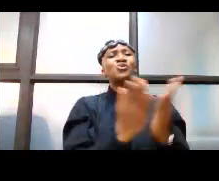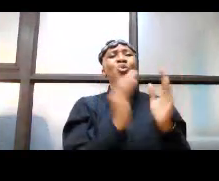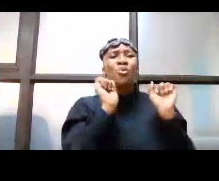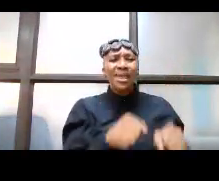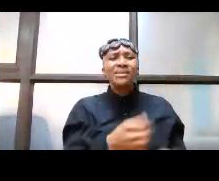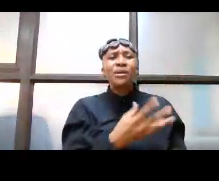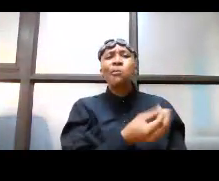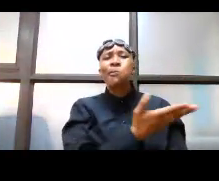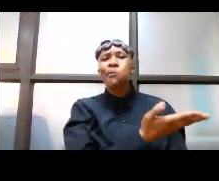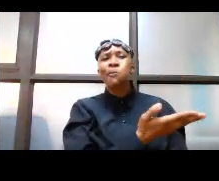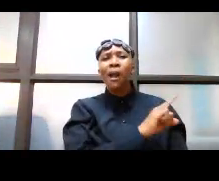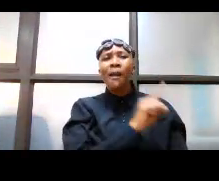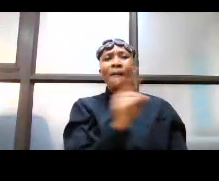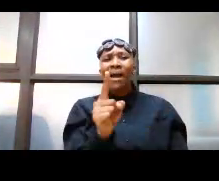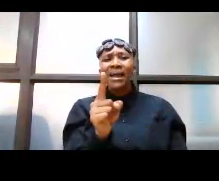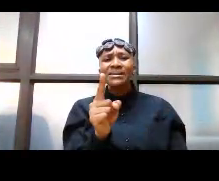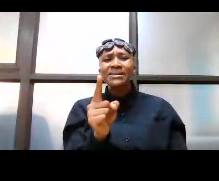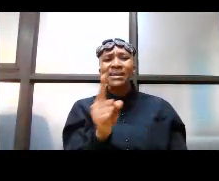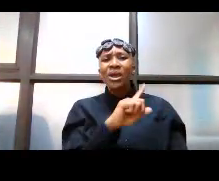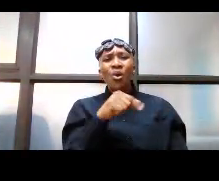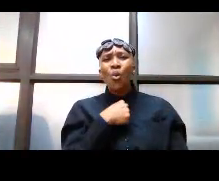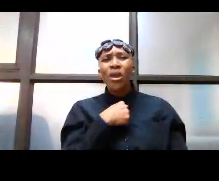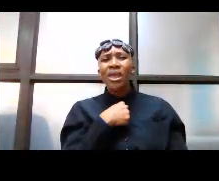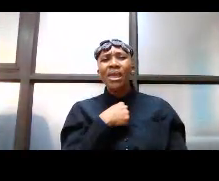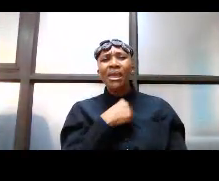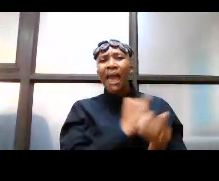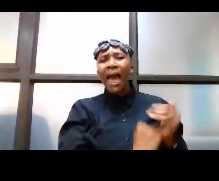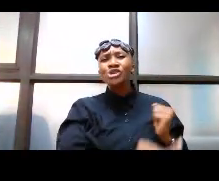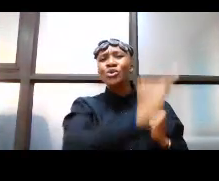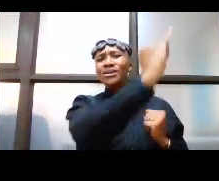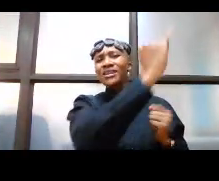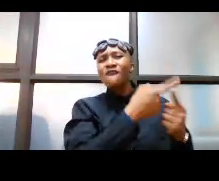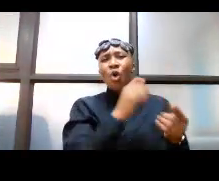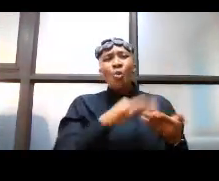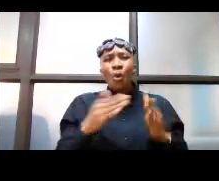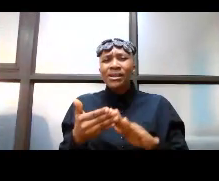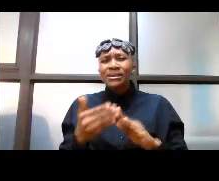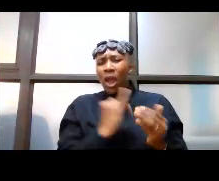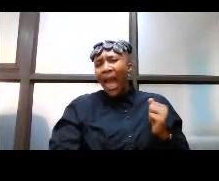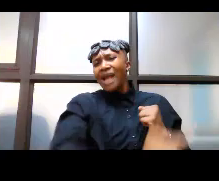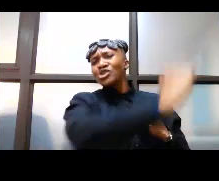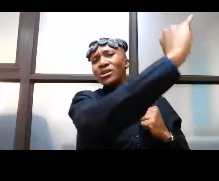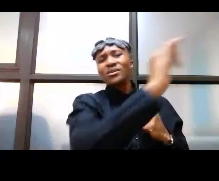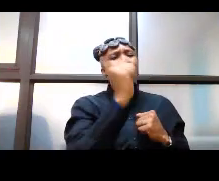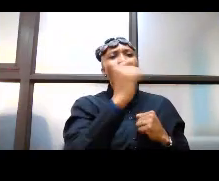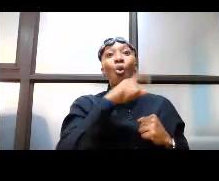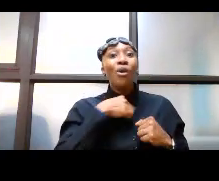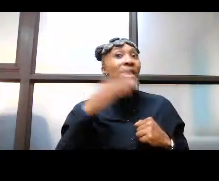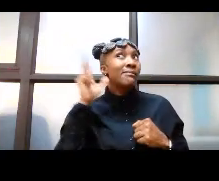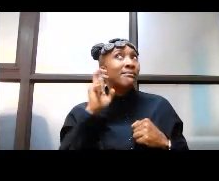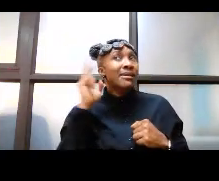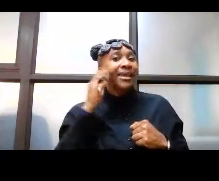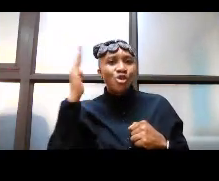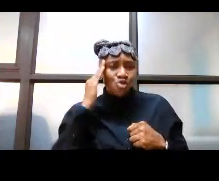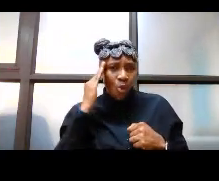there, but it's not like we are completely isolated from the community. We knew what is happening outside of